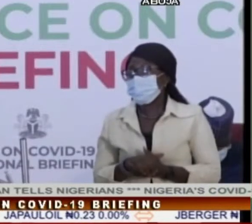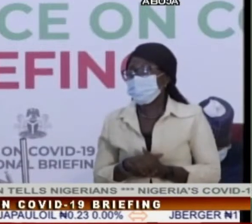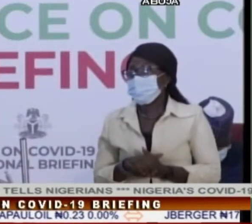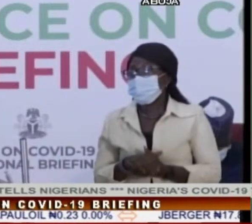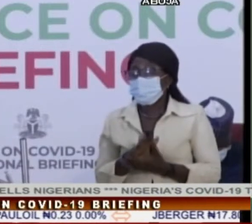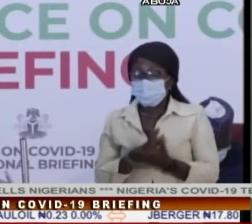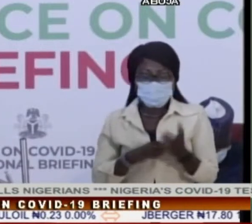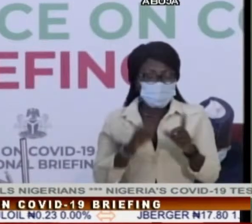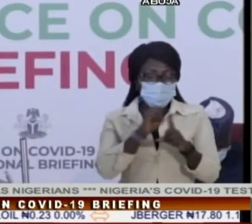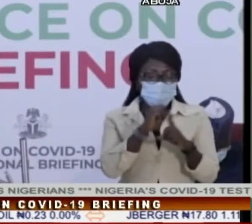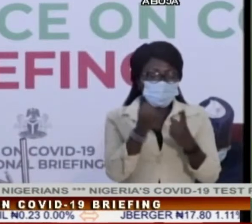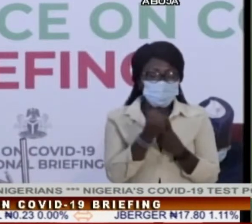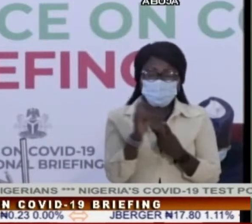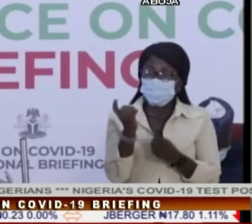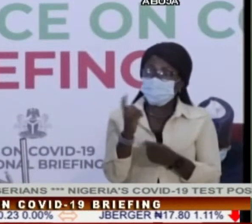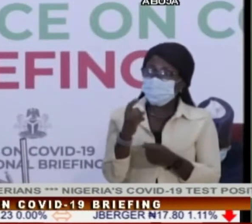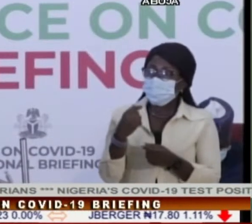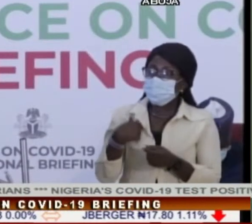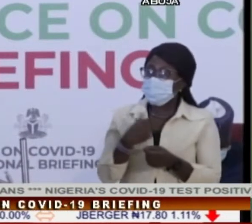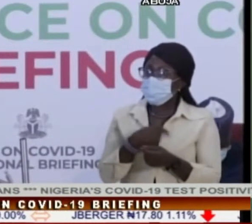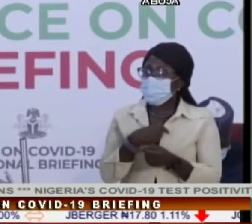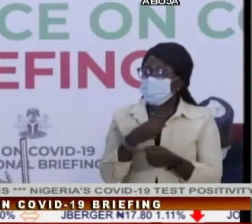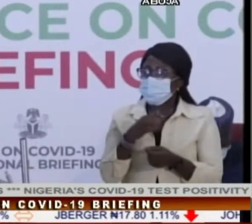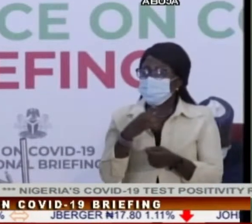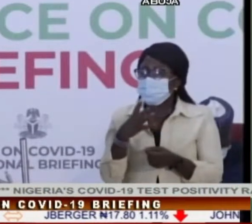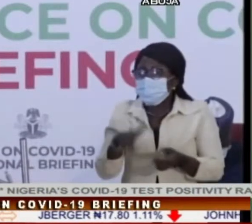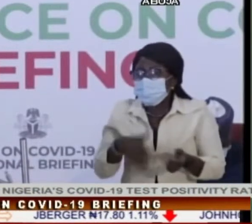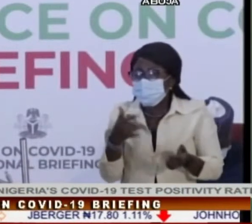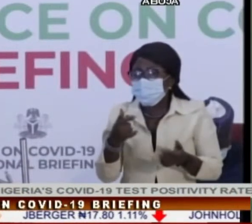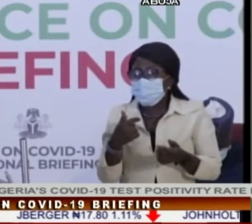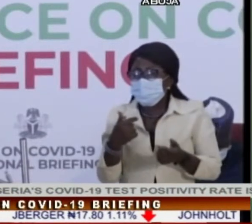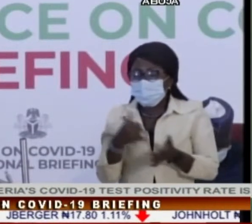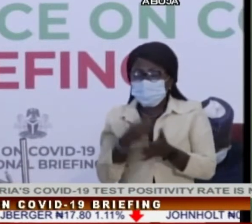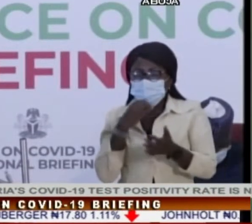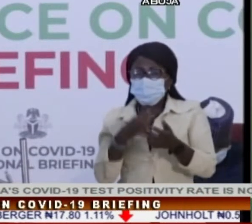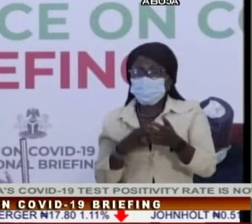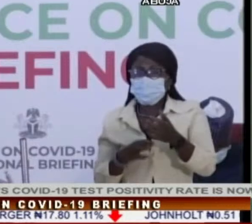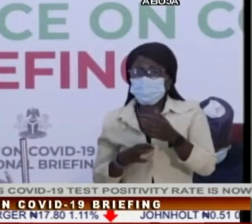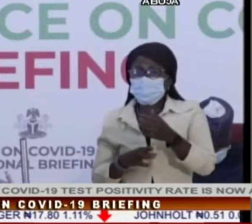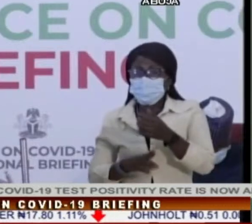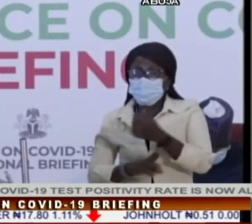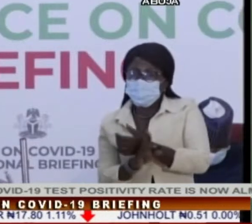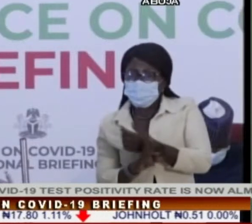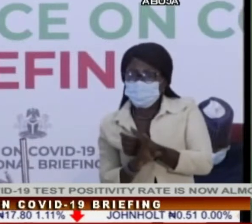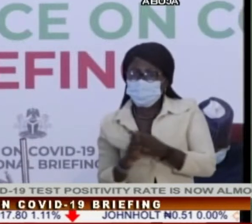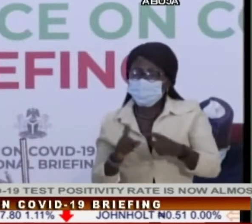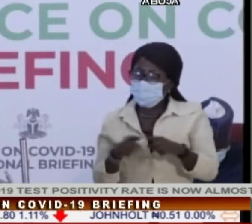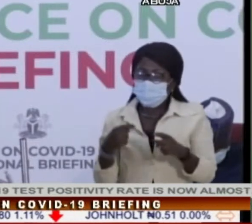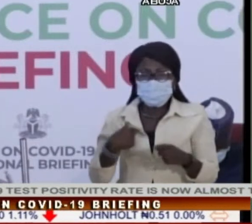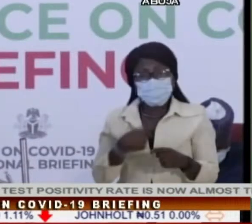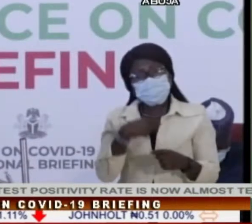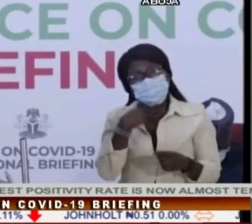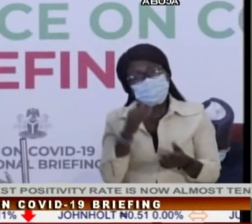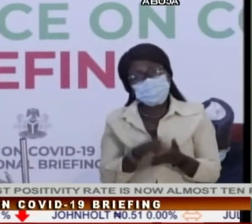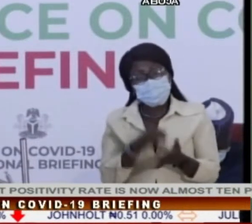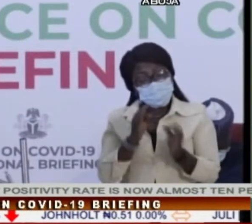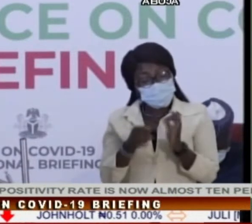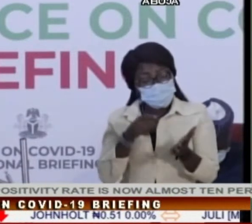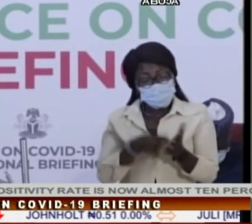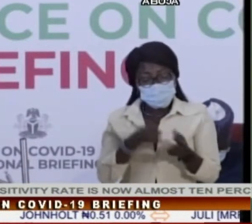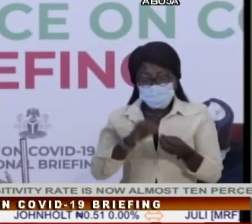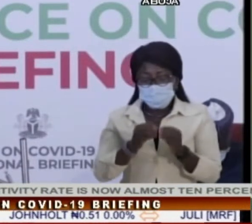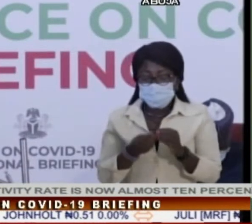situations where people say that we are threatening, we are not threatening to lock down. We are saying that if these numbers continue to go up and we start